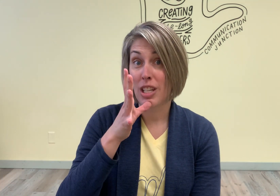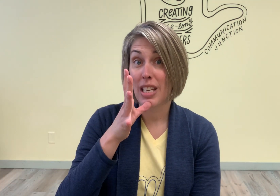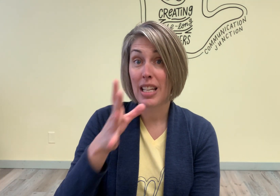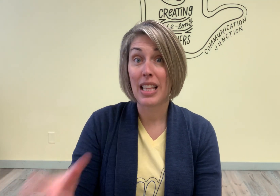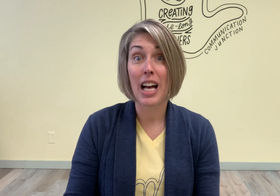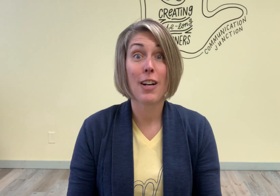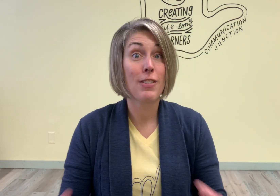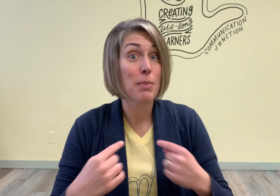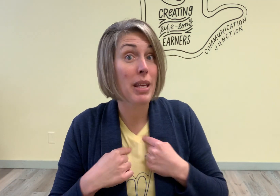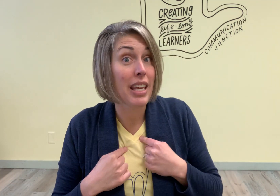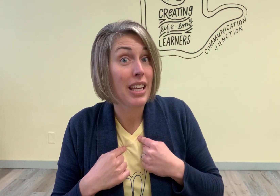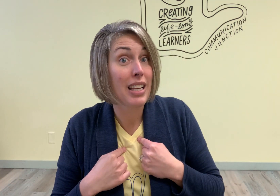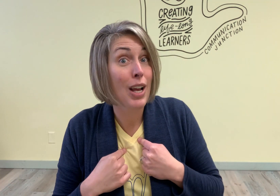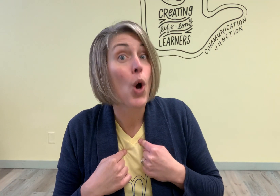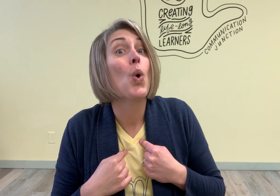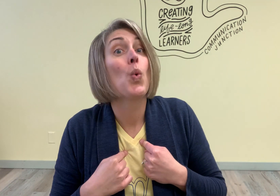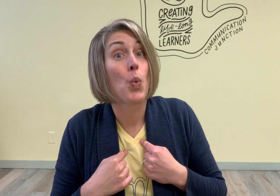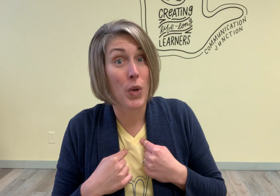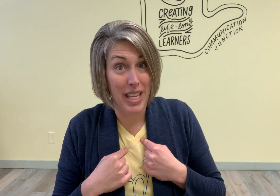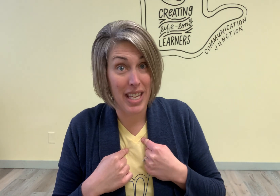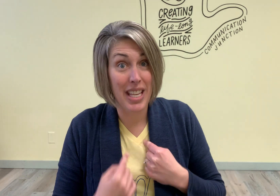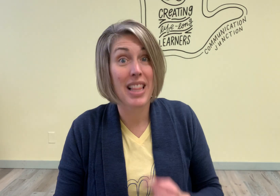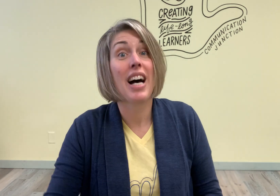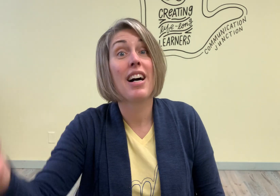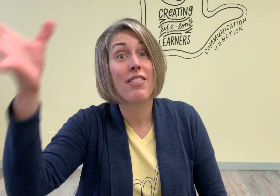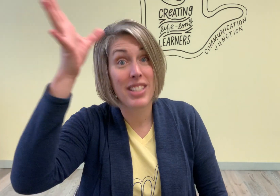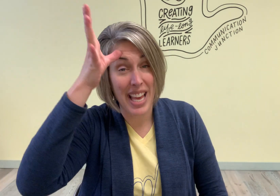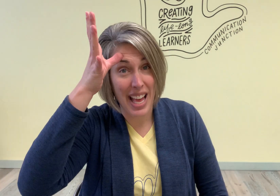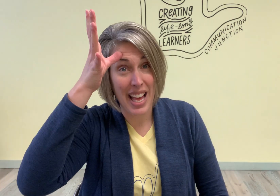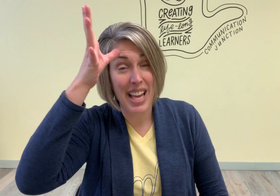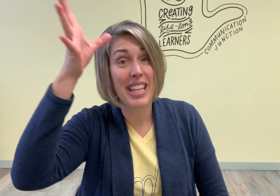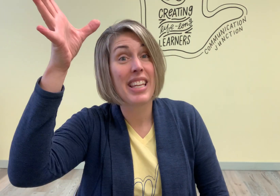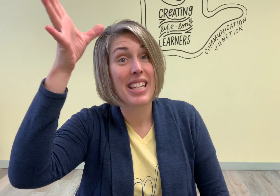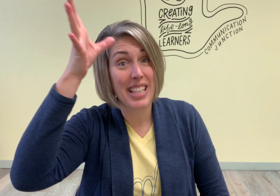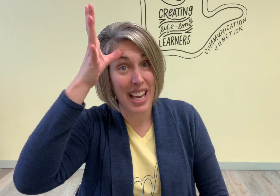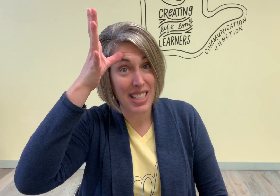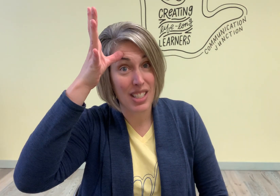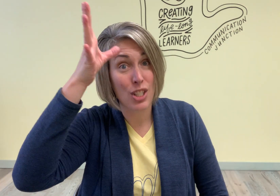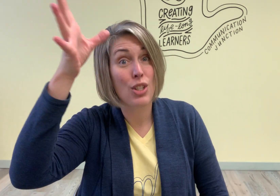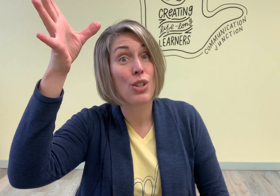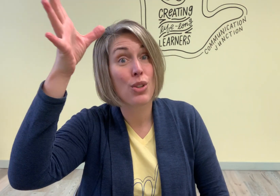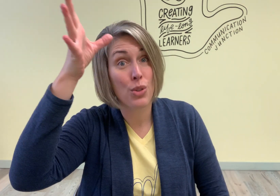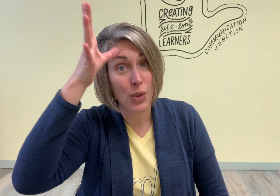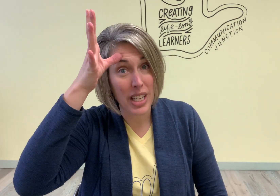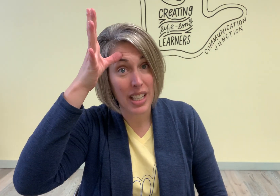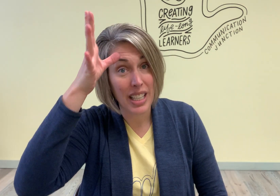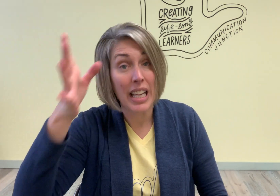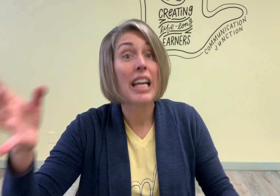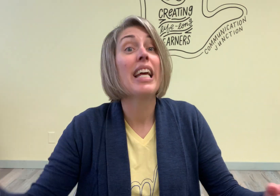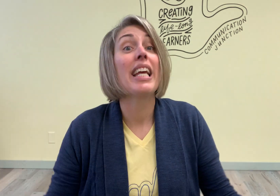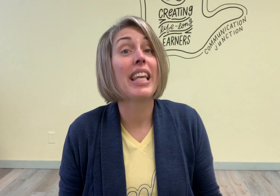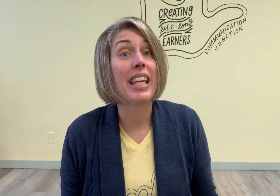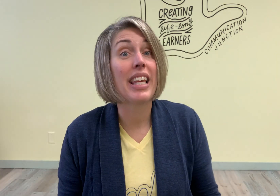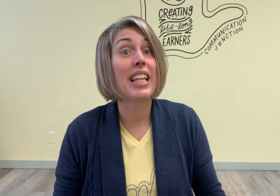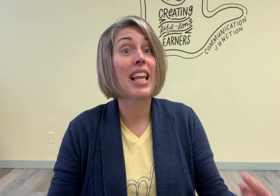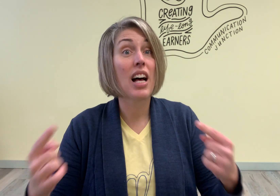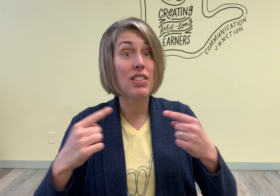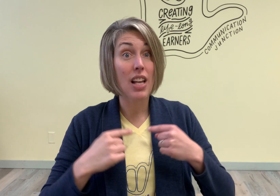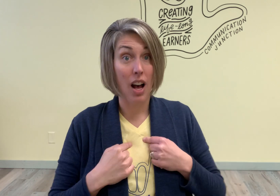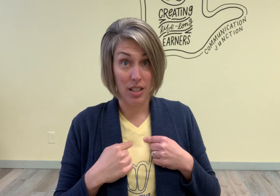she loves me. We love Daddy, yes sirree. He loves